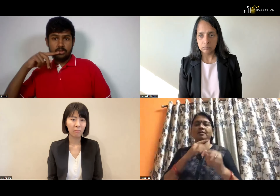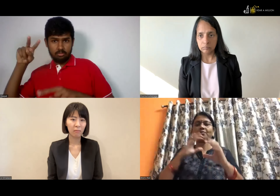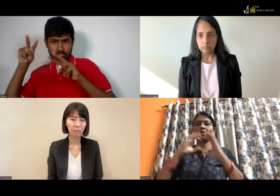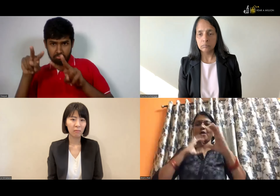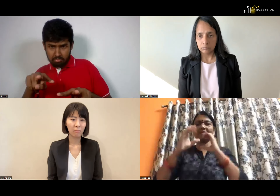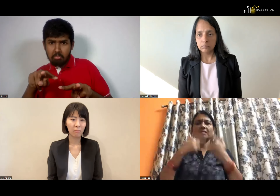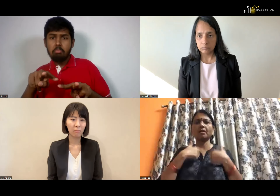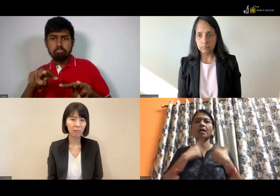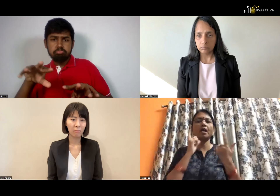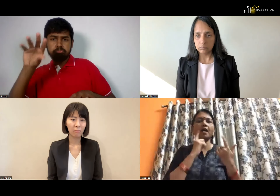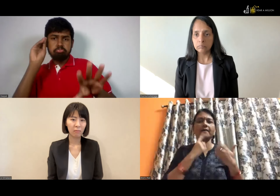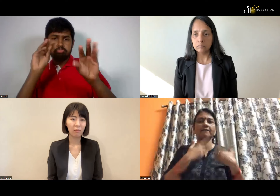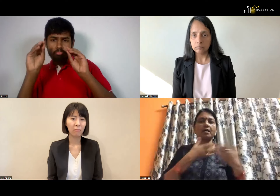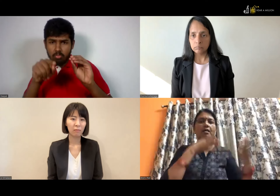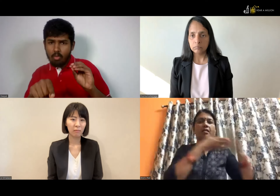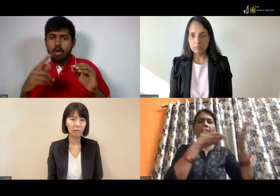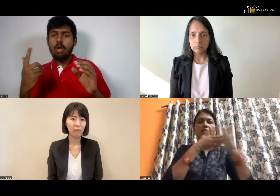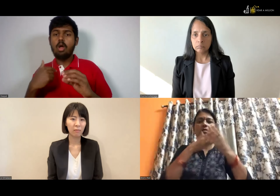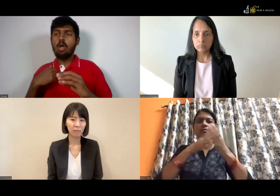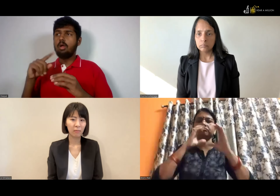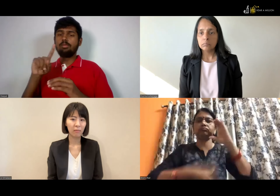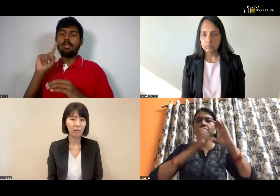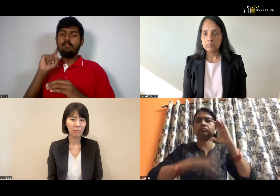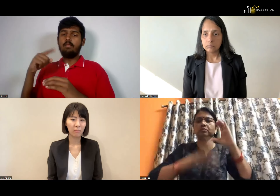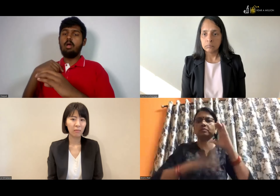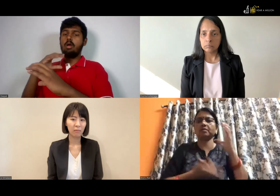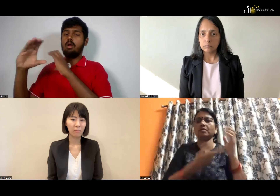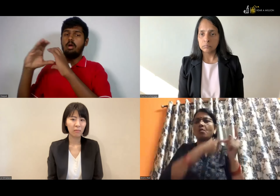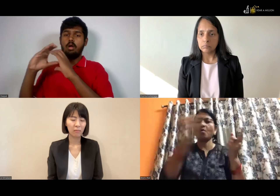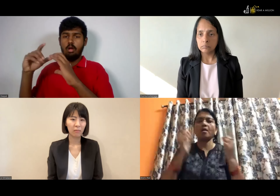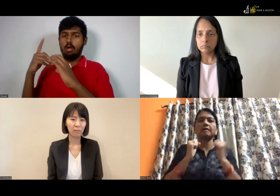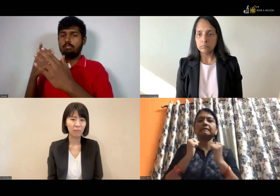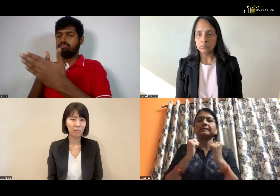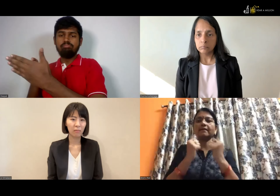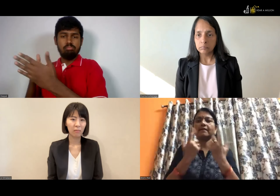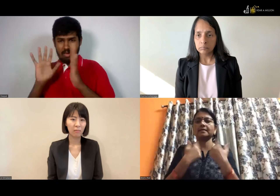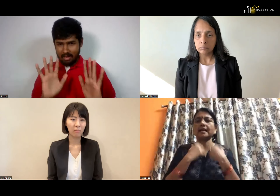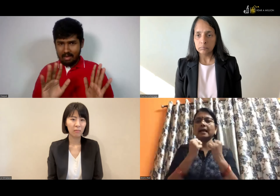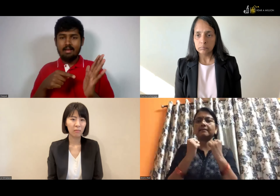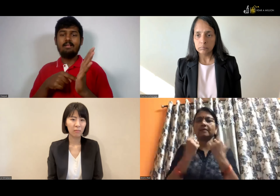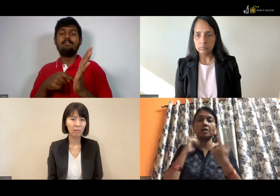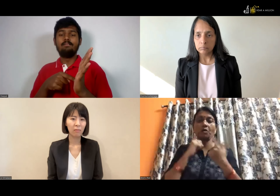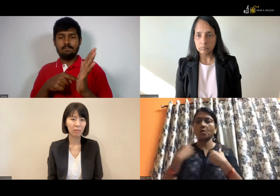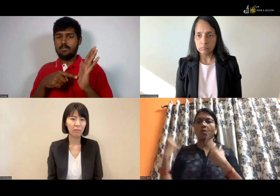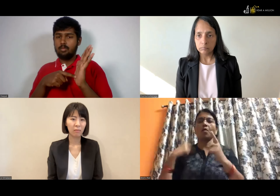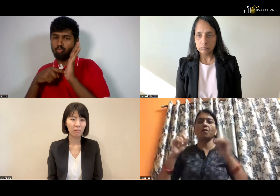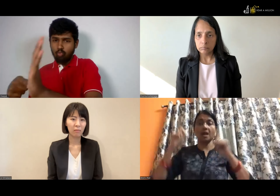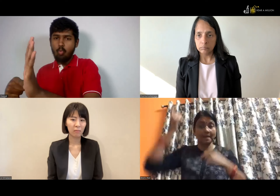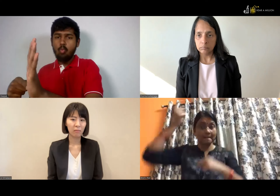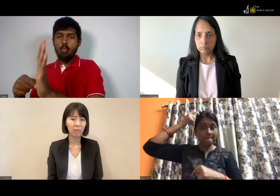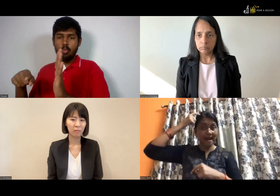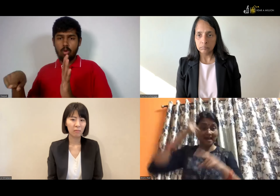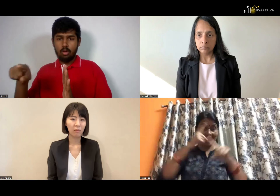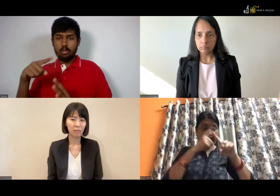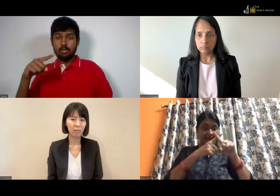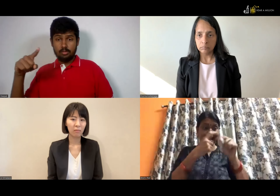person see the signs. We, being a deaf person, we are not able to communicate and we face